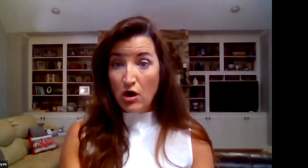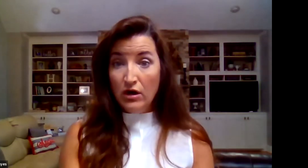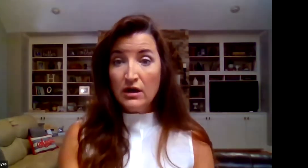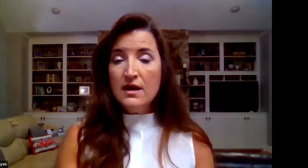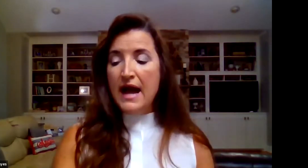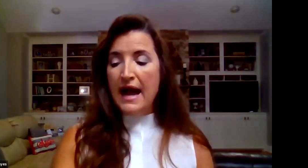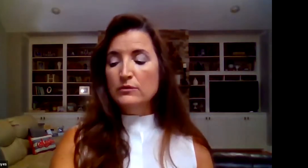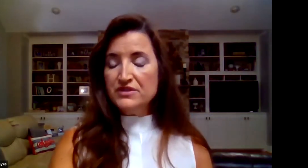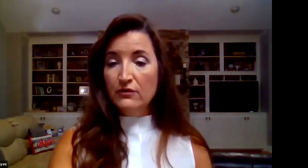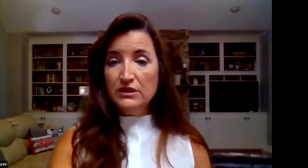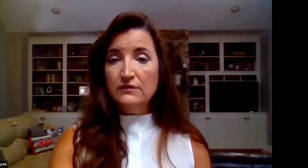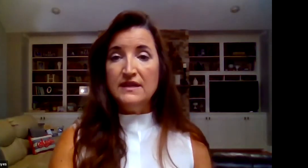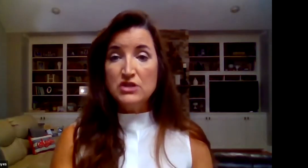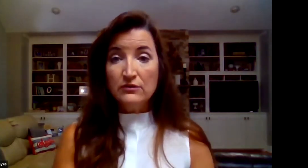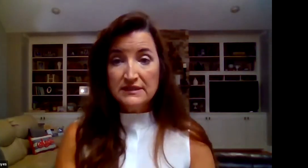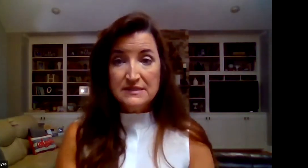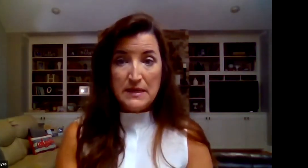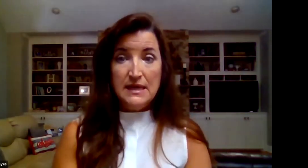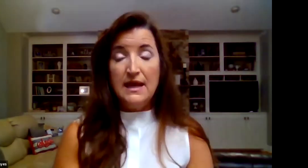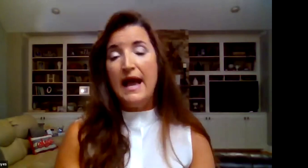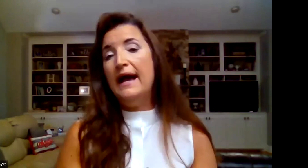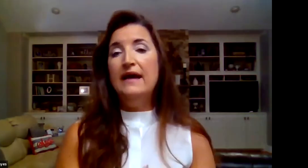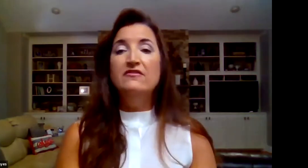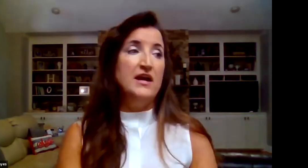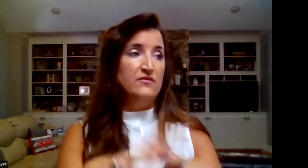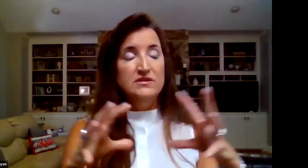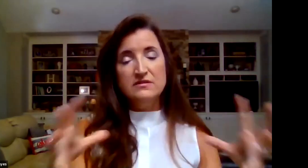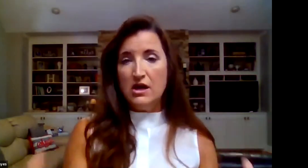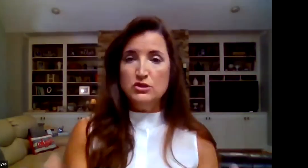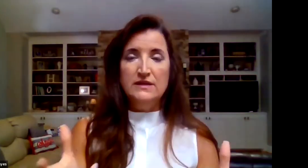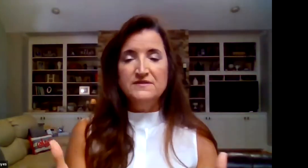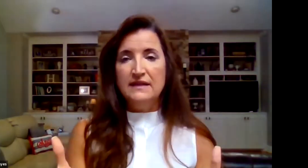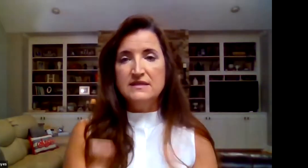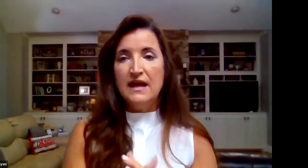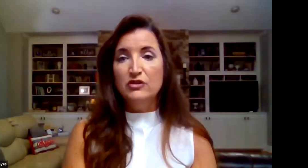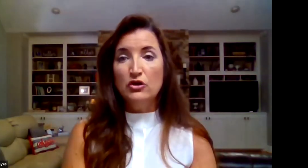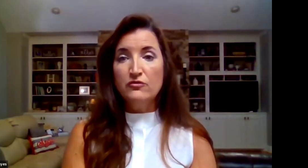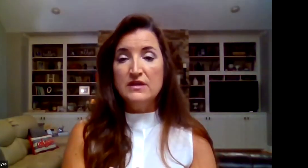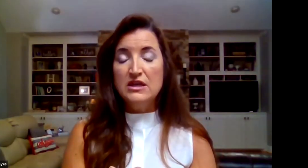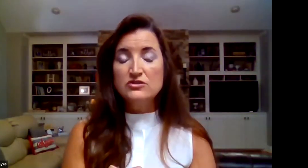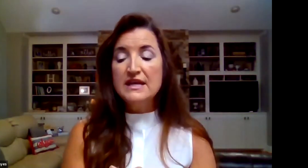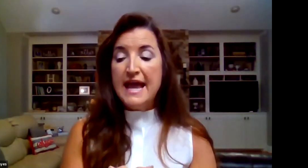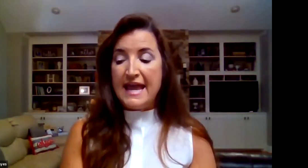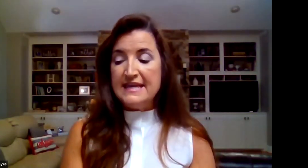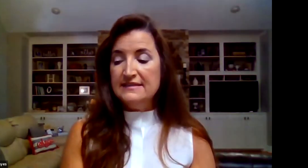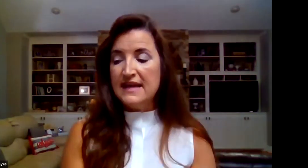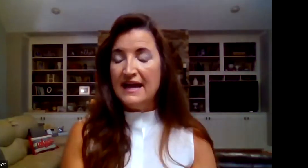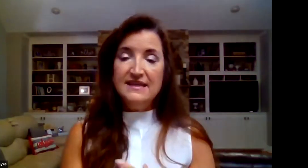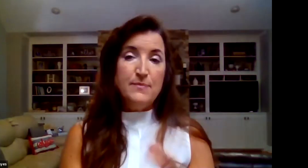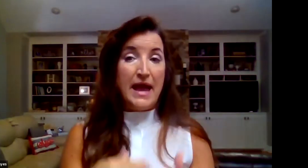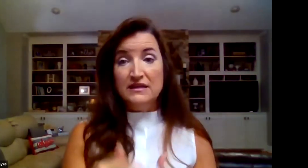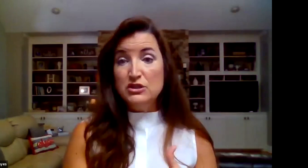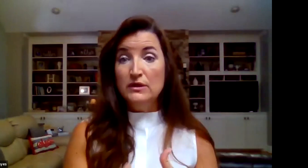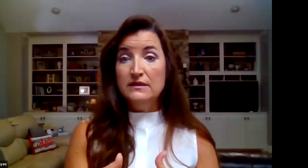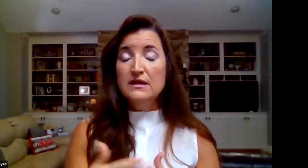sure there are. I will tell you that generally speaking, I have kind of this cadre of signs that I've learned through the years, and